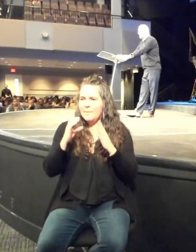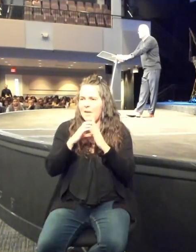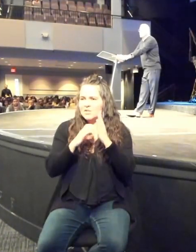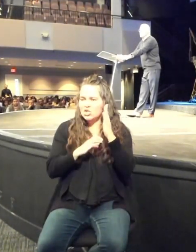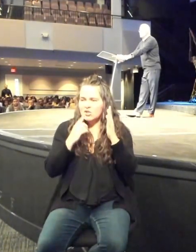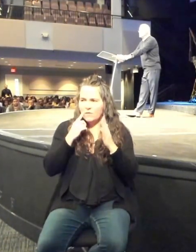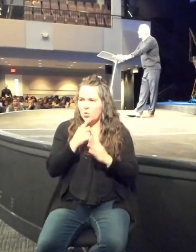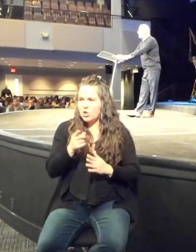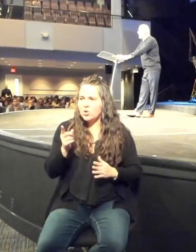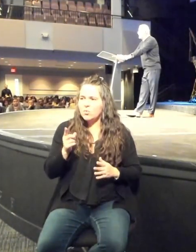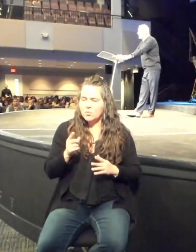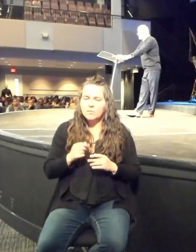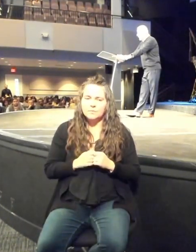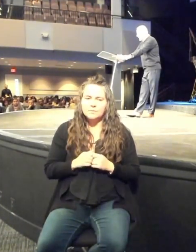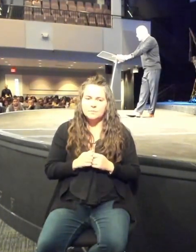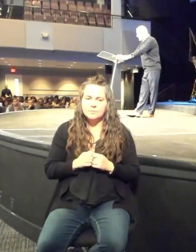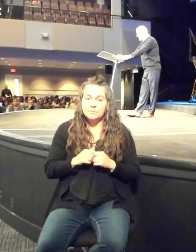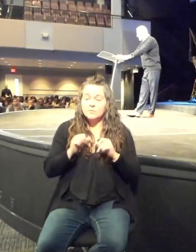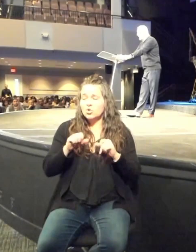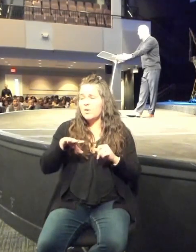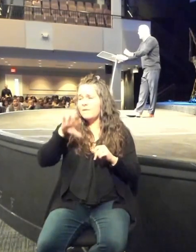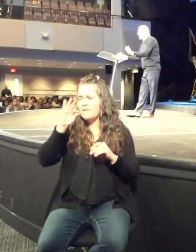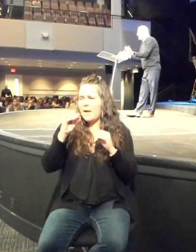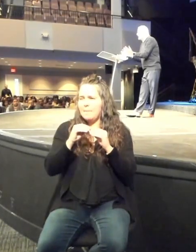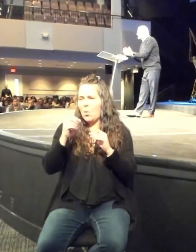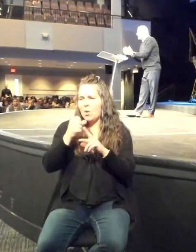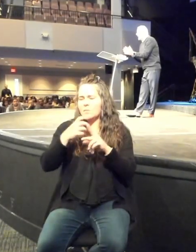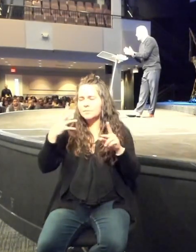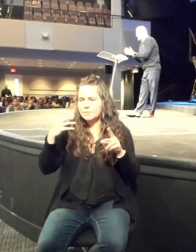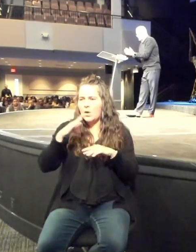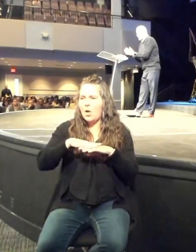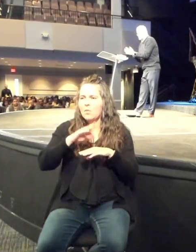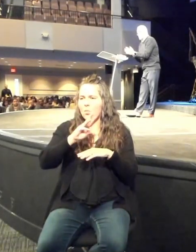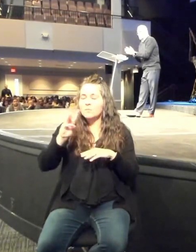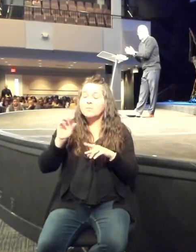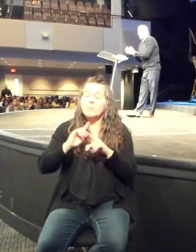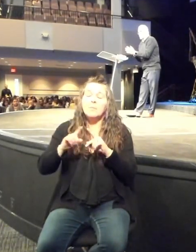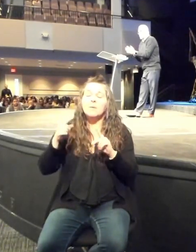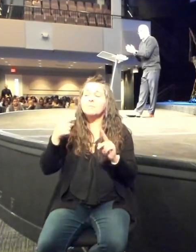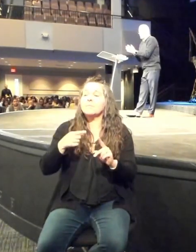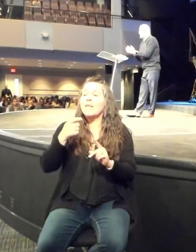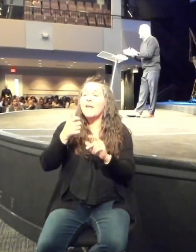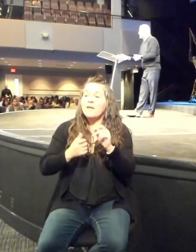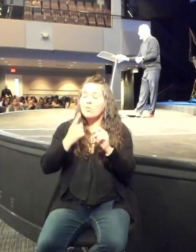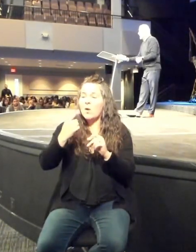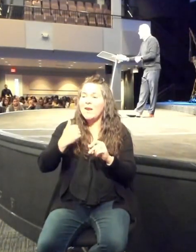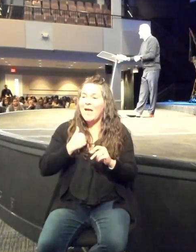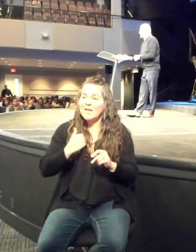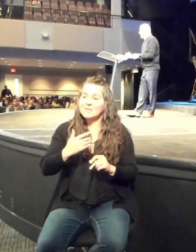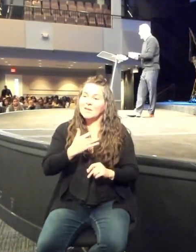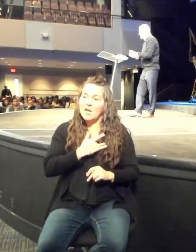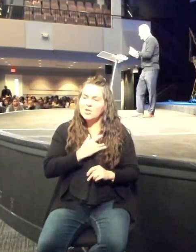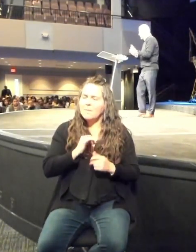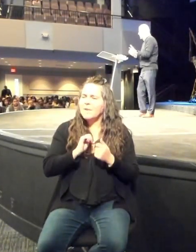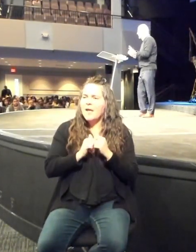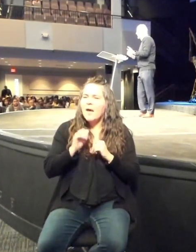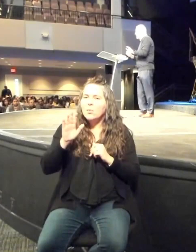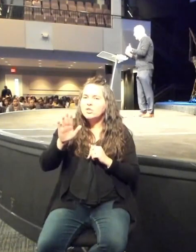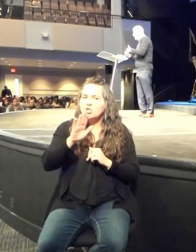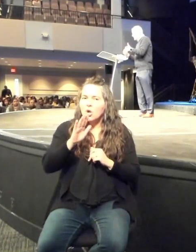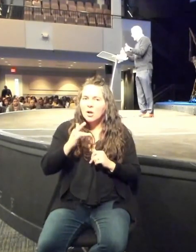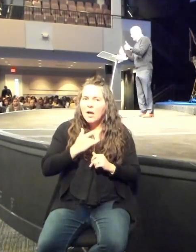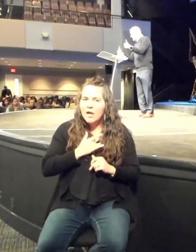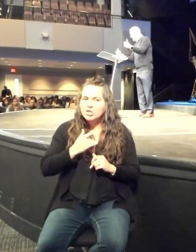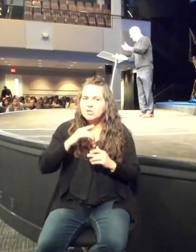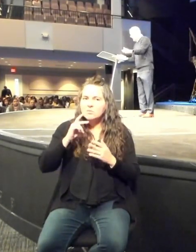more extended notes that you find on our website. But everybody has a conscience. The question is, how is your conscience programmed?